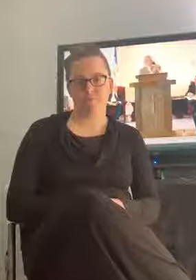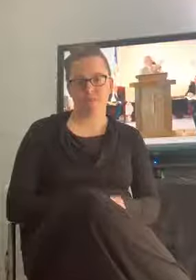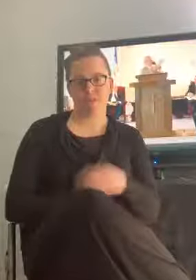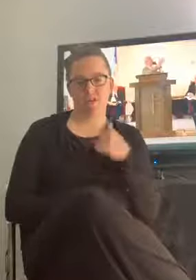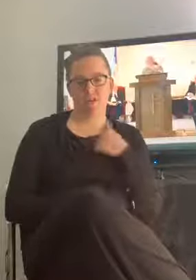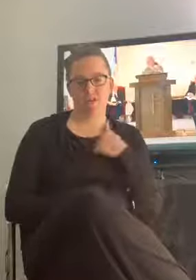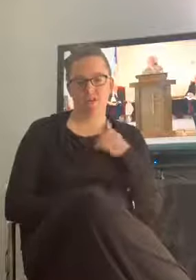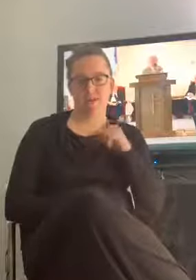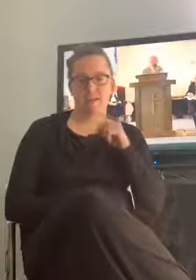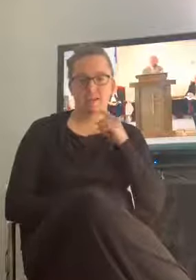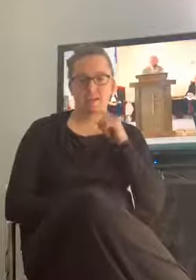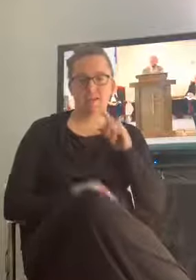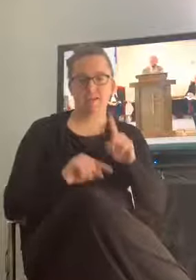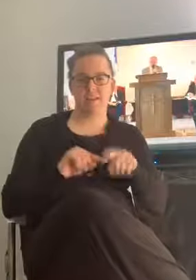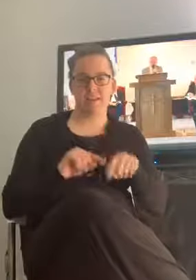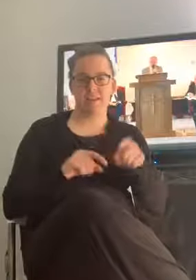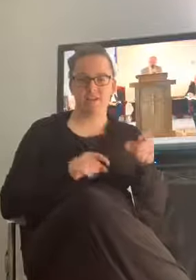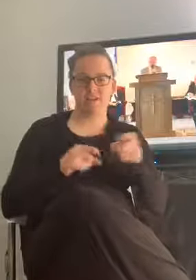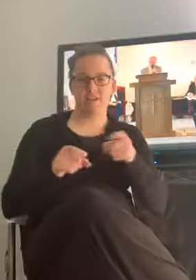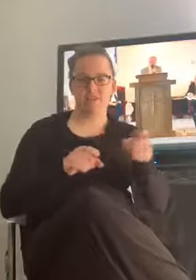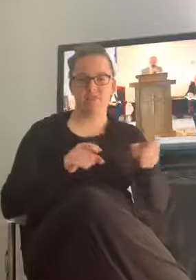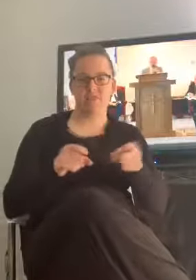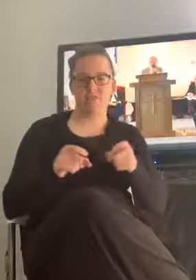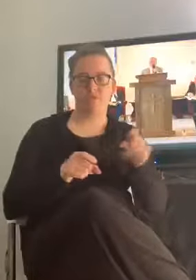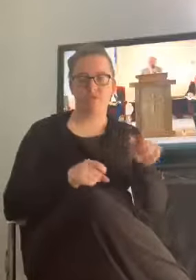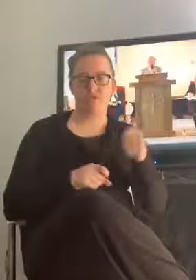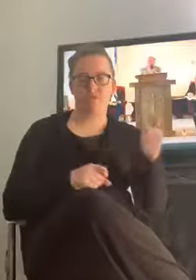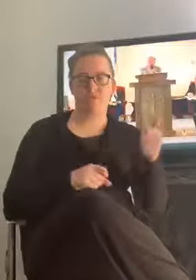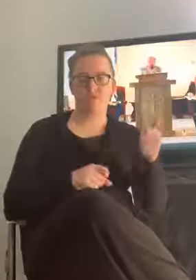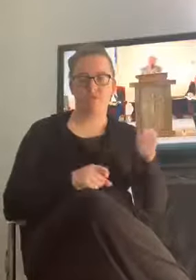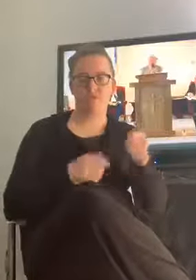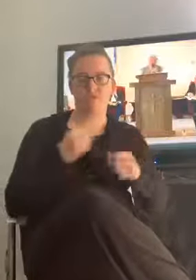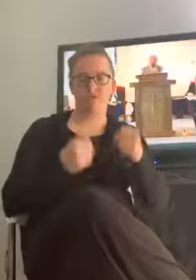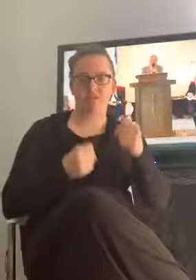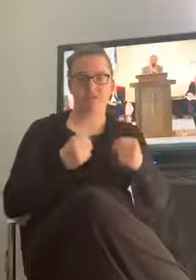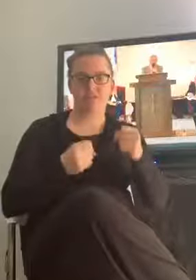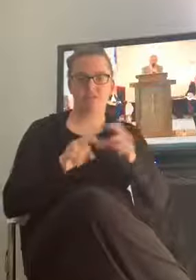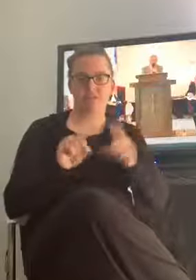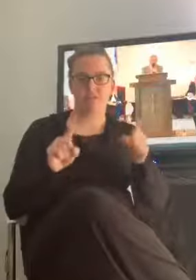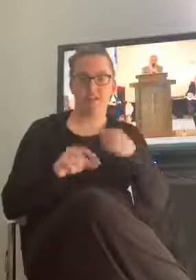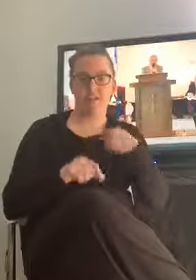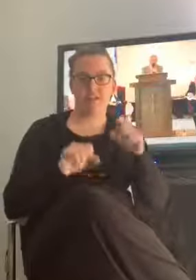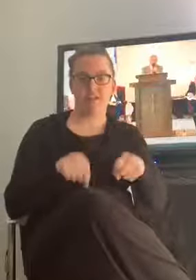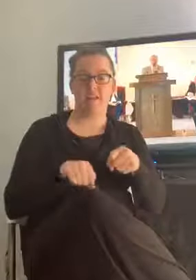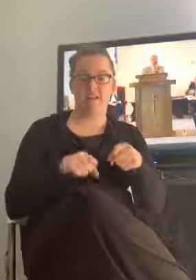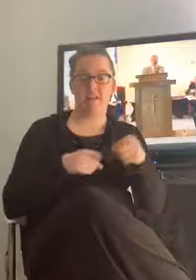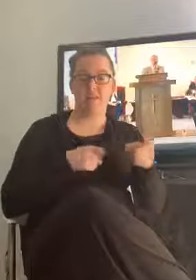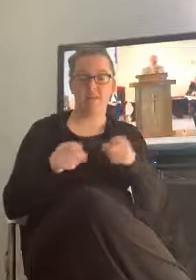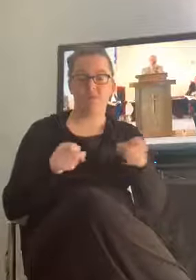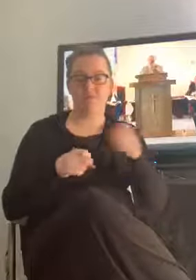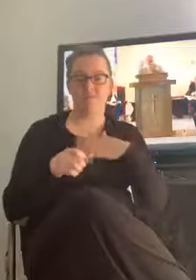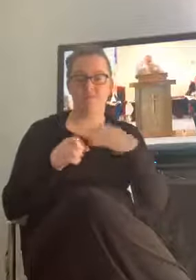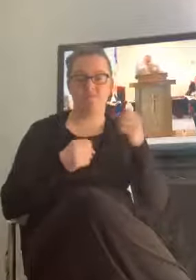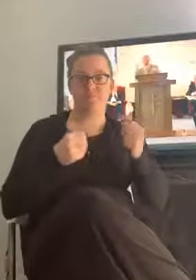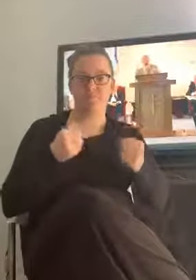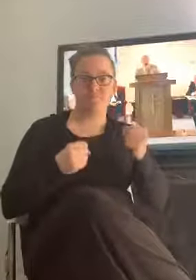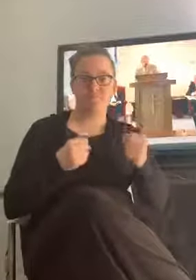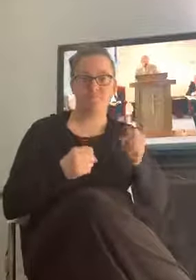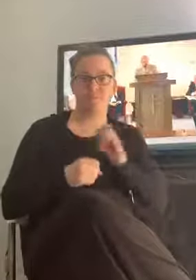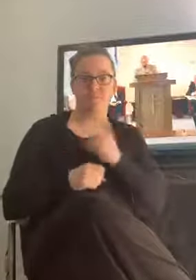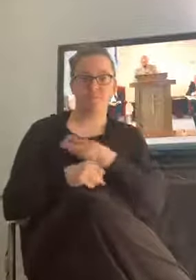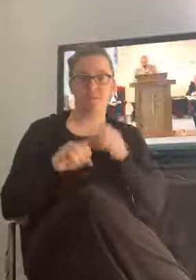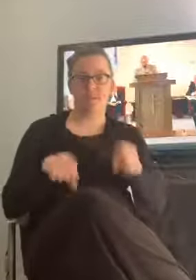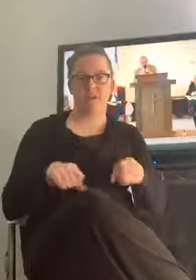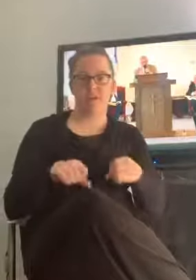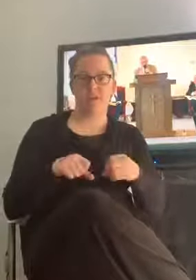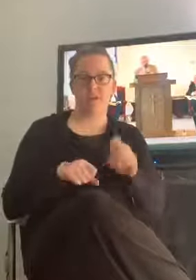I can't control the oncoming traffic, but I can't control my vehicle. We can only do what